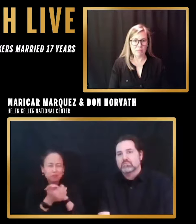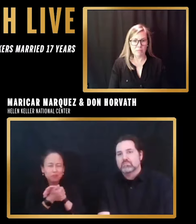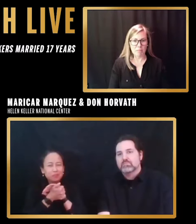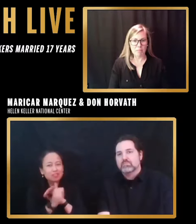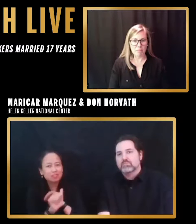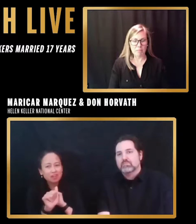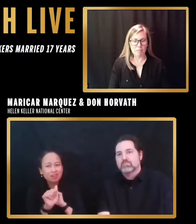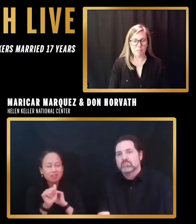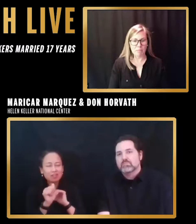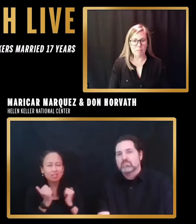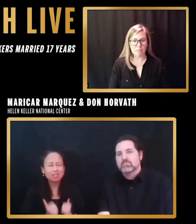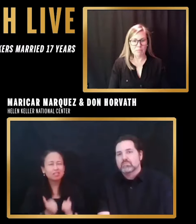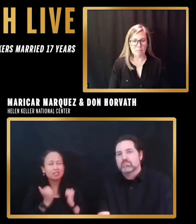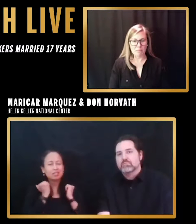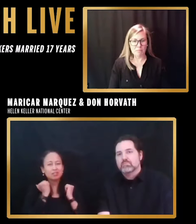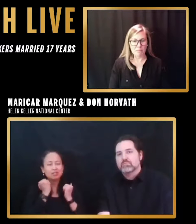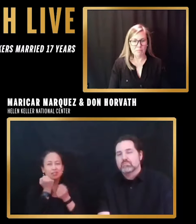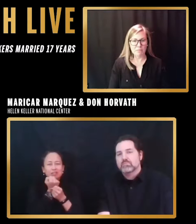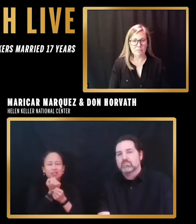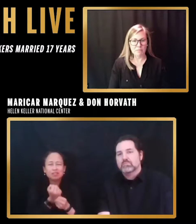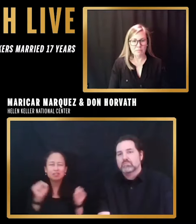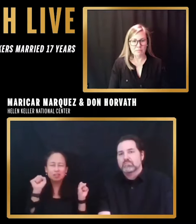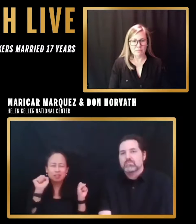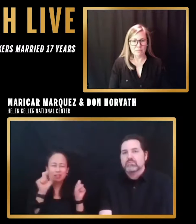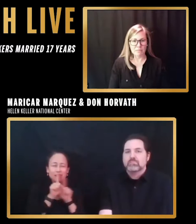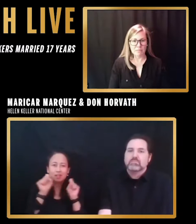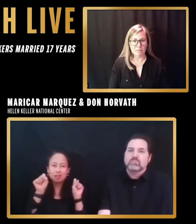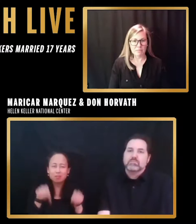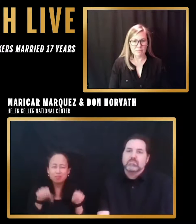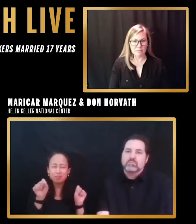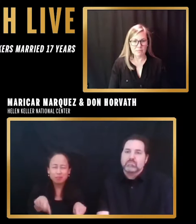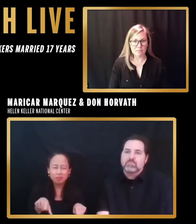and we provide instruction on those things.